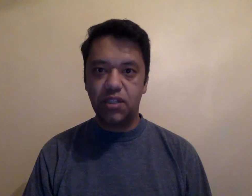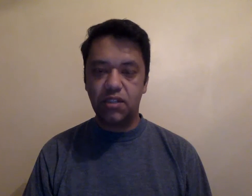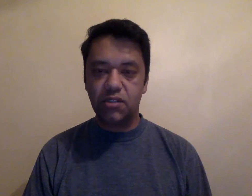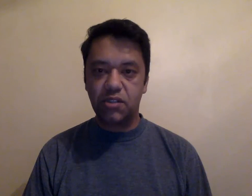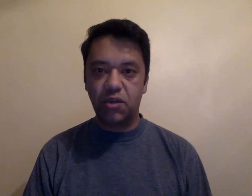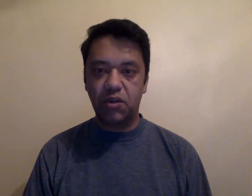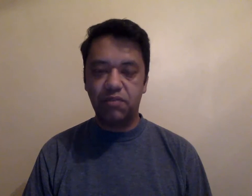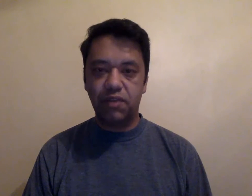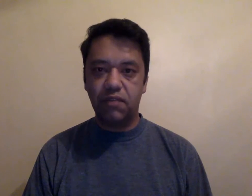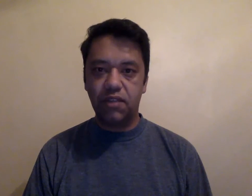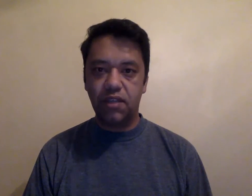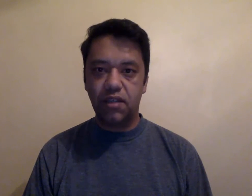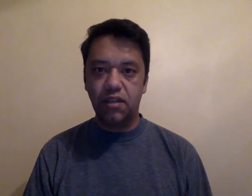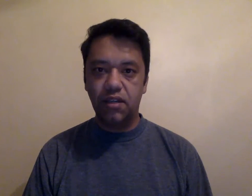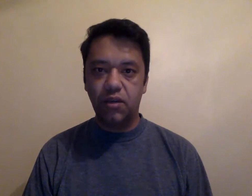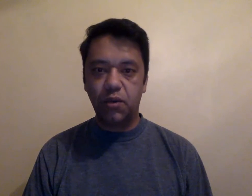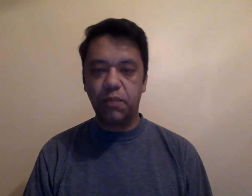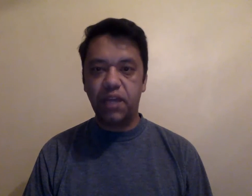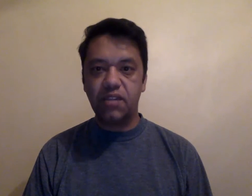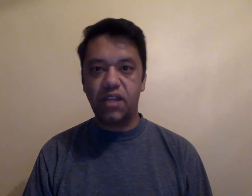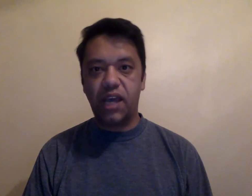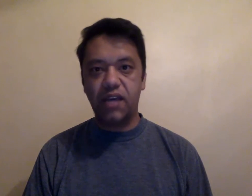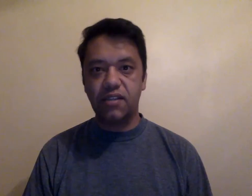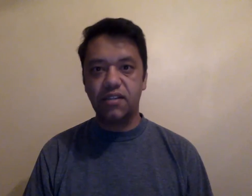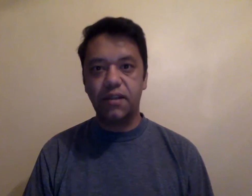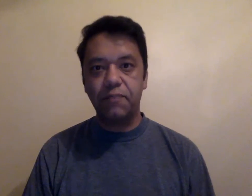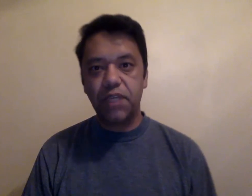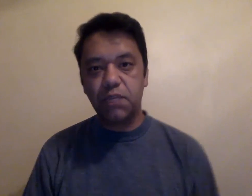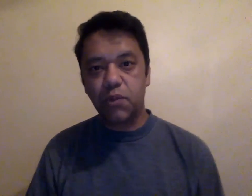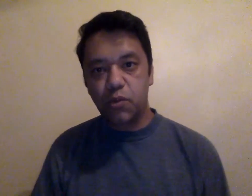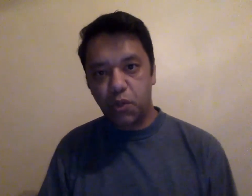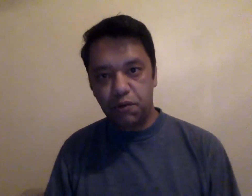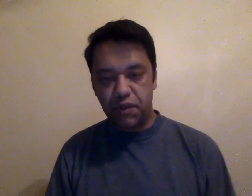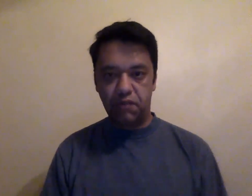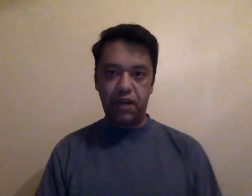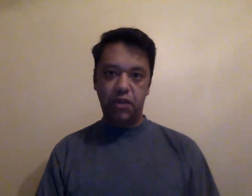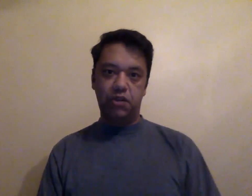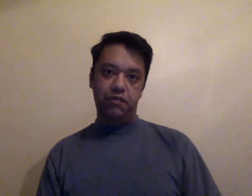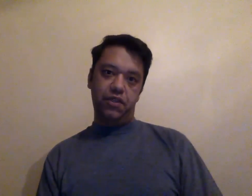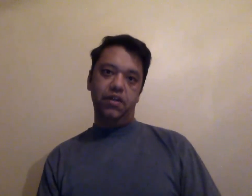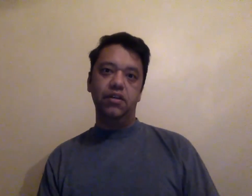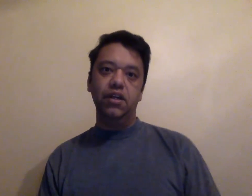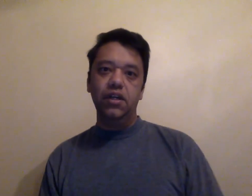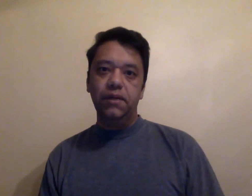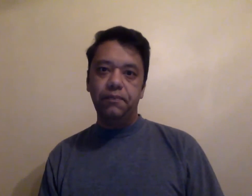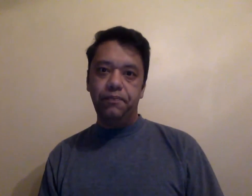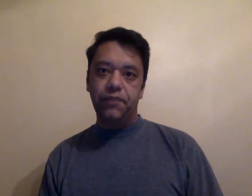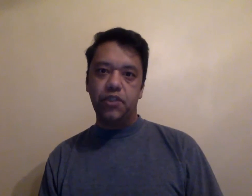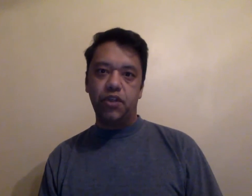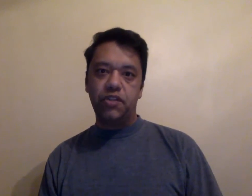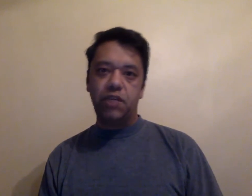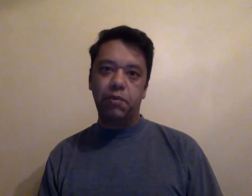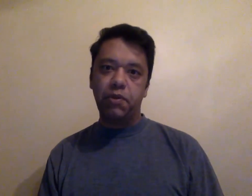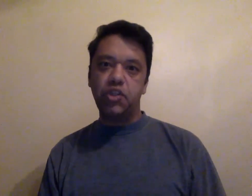years or so, if everything, all the plans that he pulls off, and the value of the stocks keep